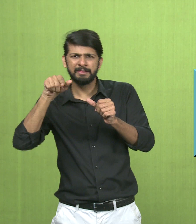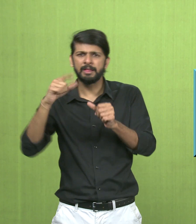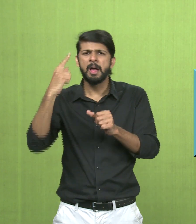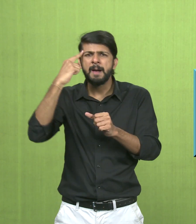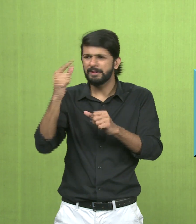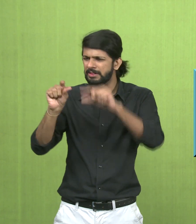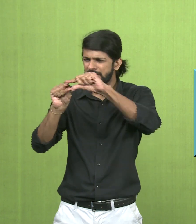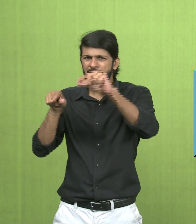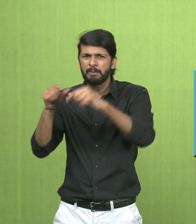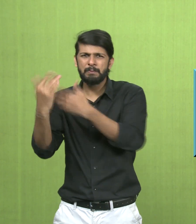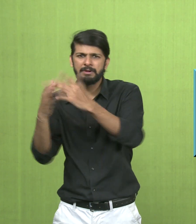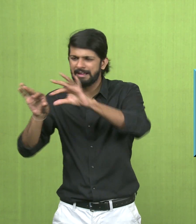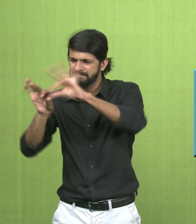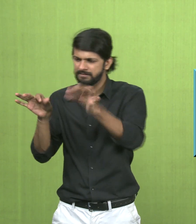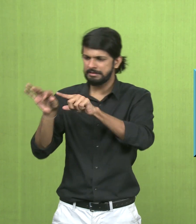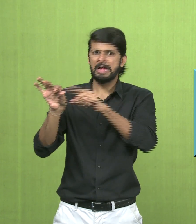charcoal stick,